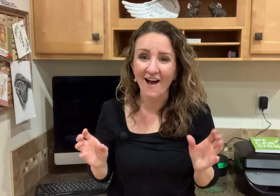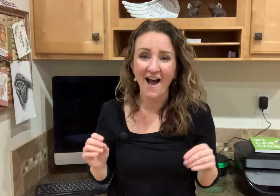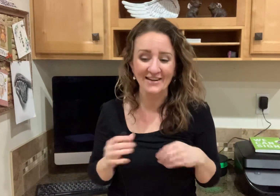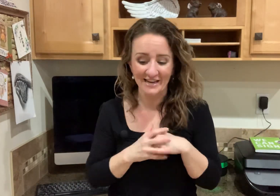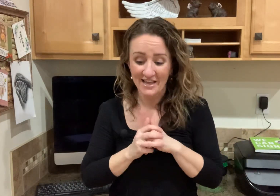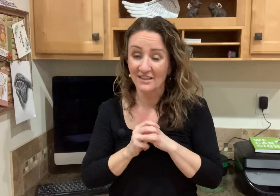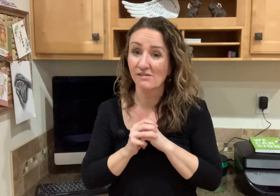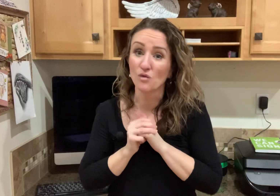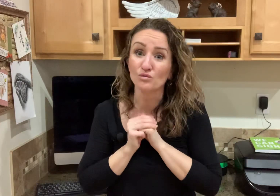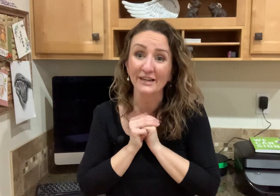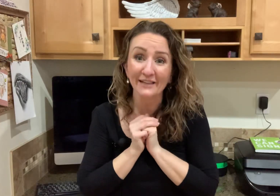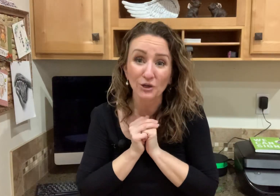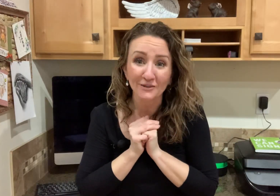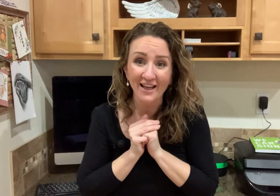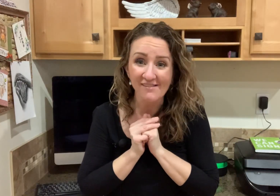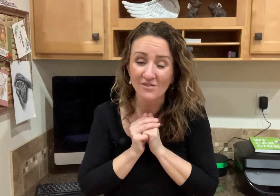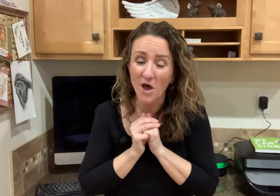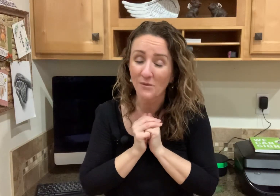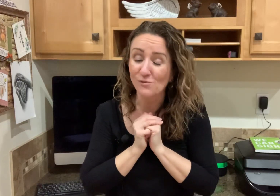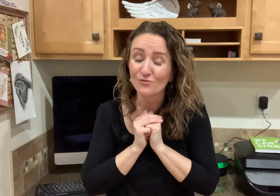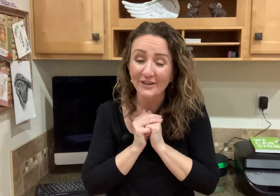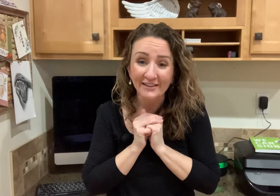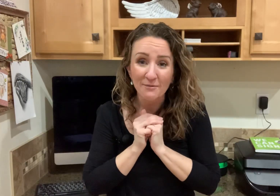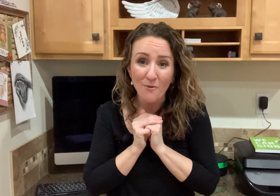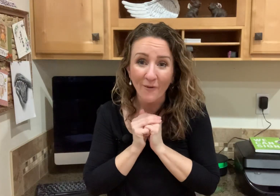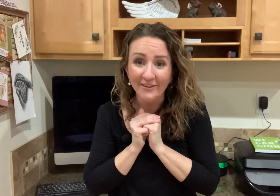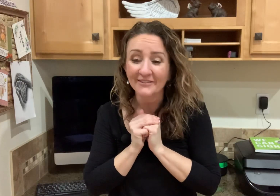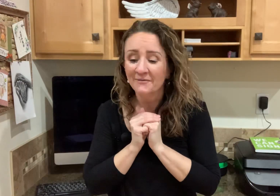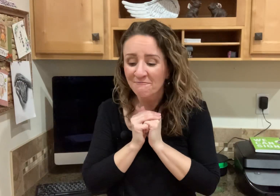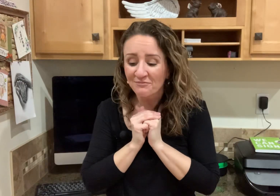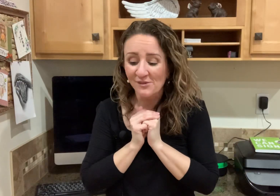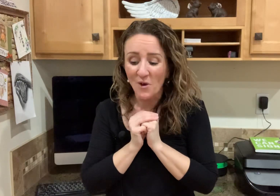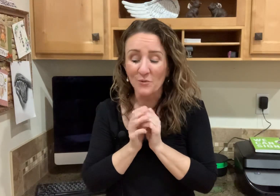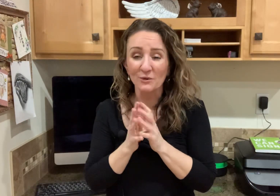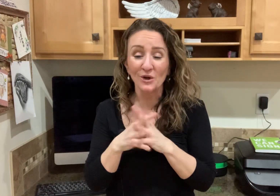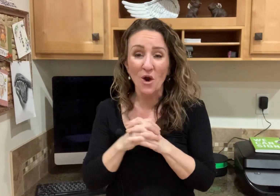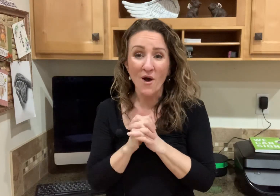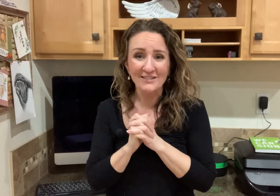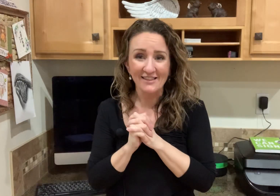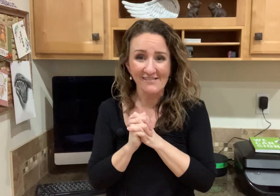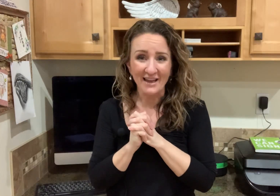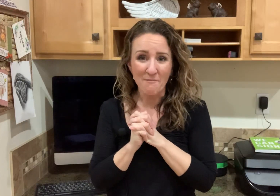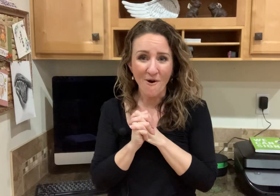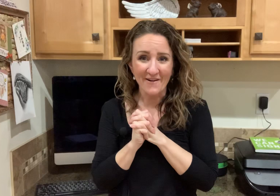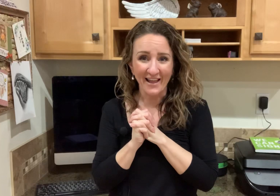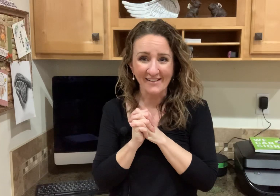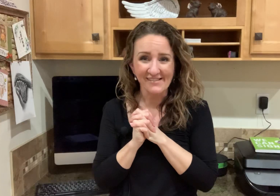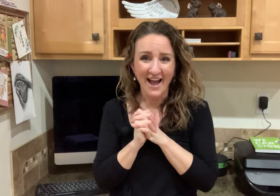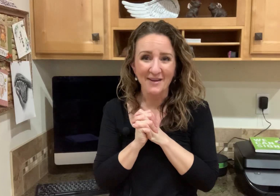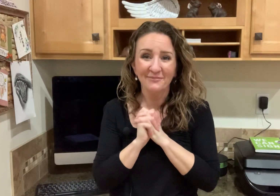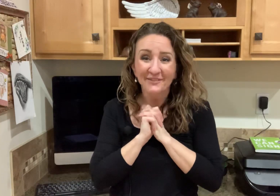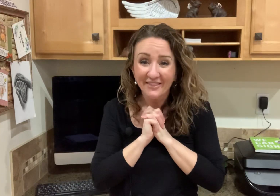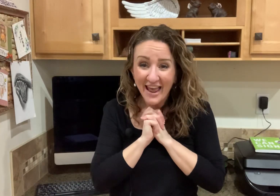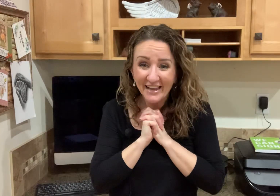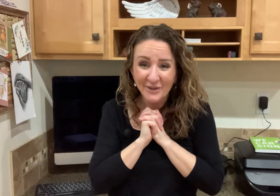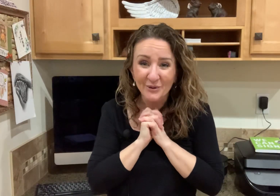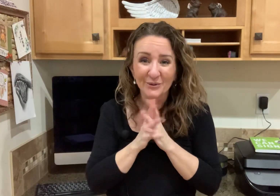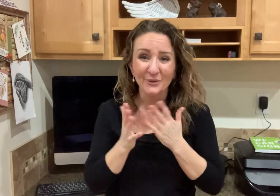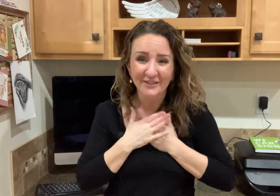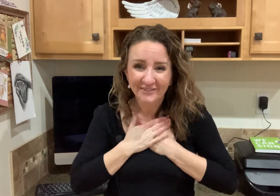lot. This is a really good lesson, though. It's really important. So we will go on to the second part next time. Thank you.